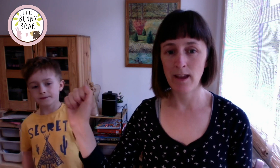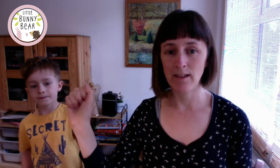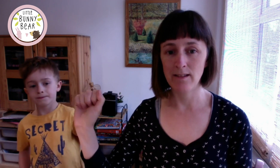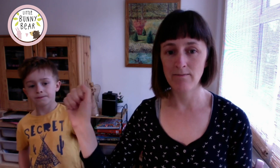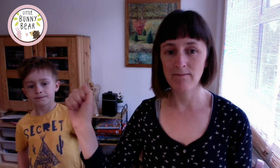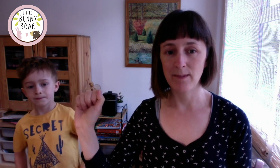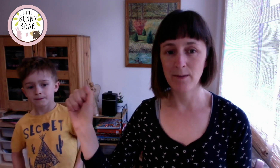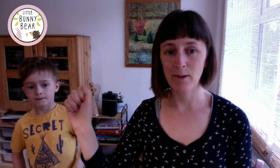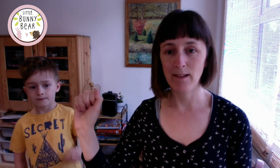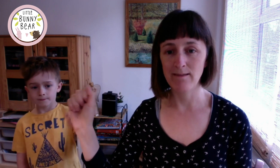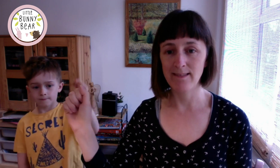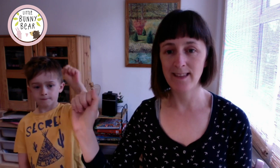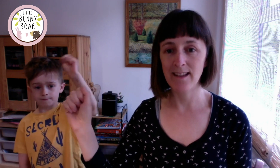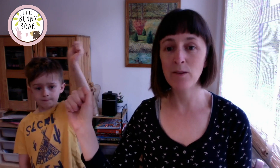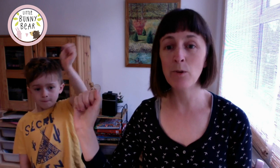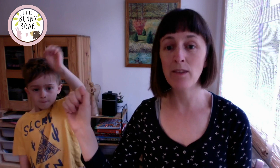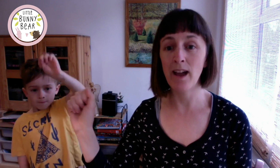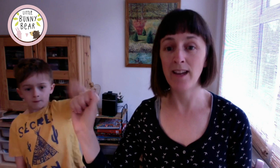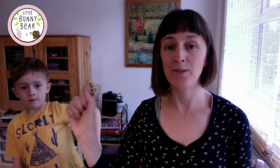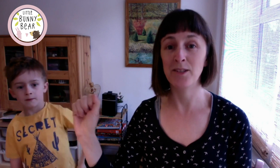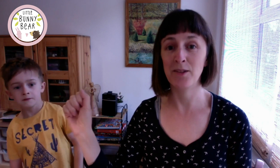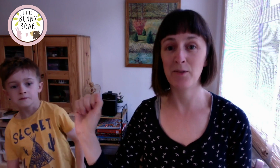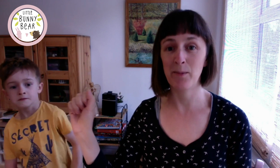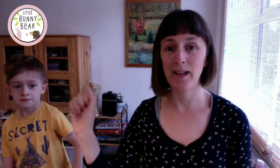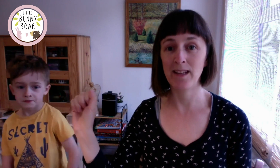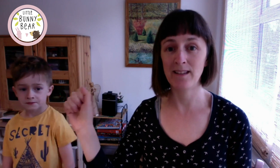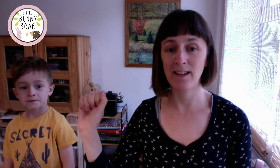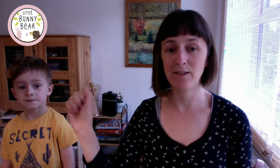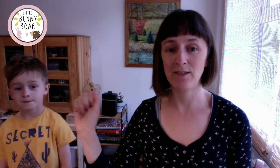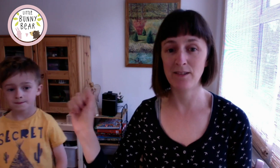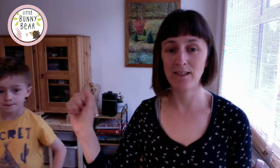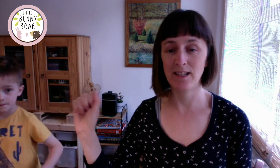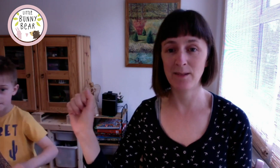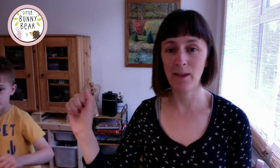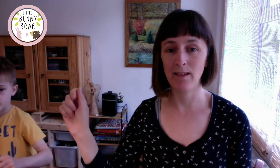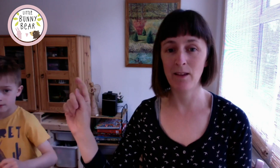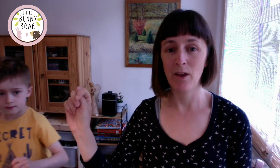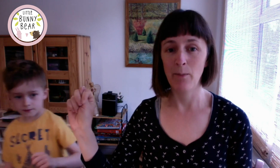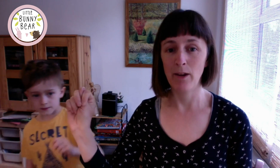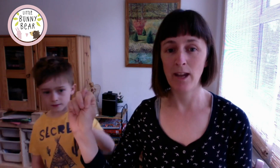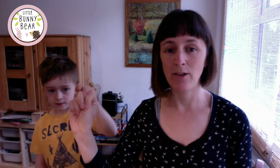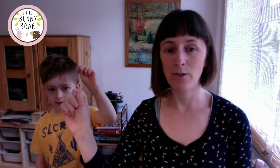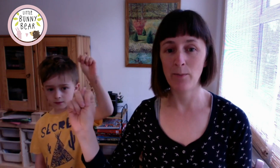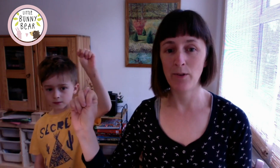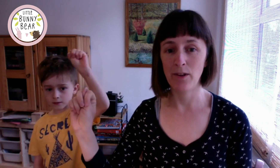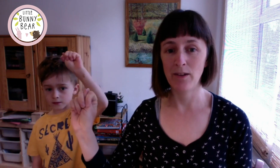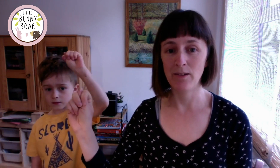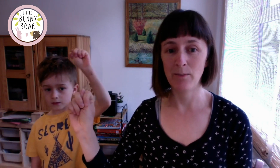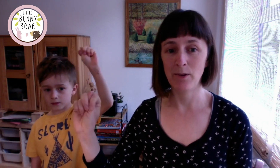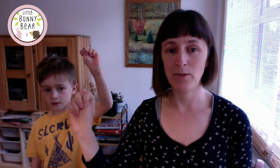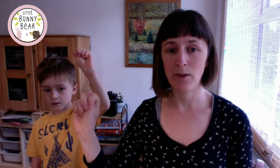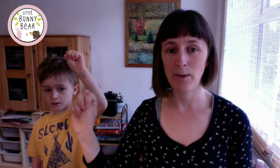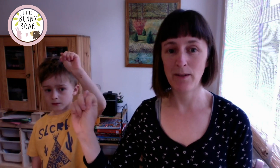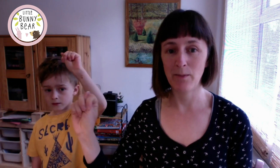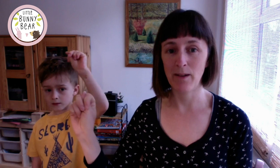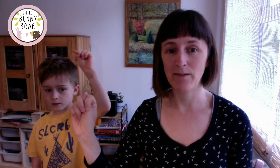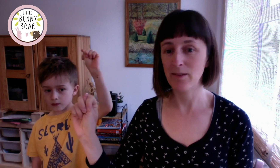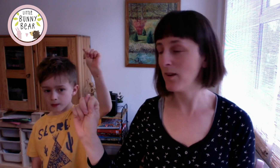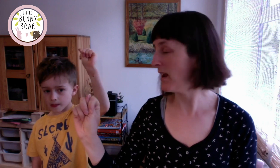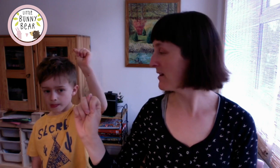this as well. That's the one that I used to use with my kids. I used to teach them this, but yeah, you can put your thumb in as well. So yeah, can you